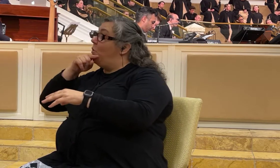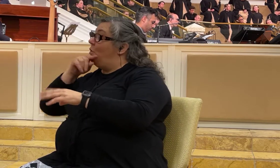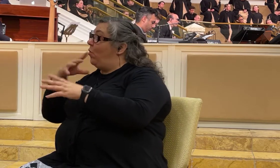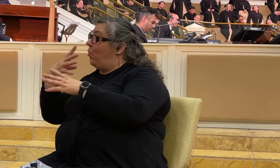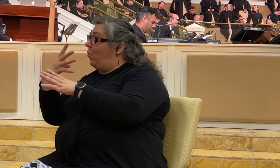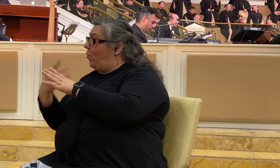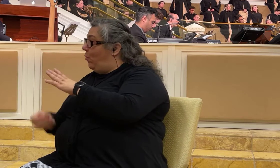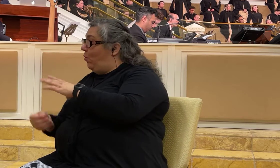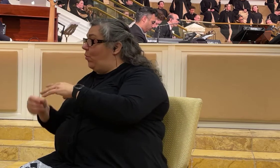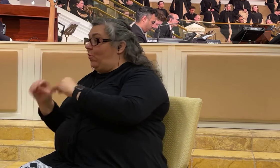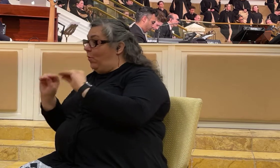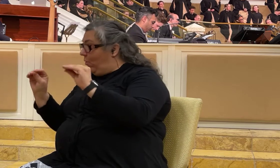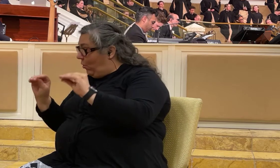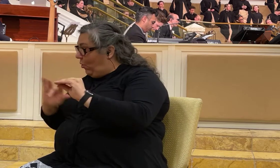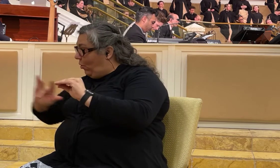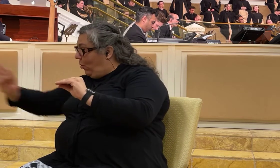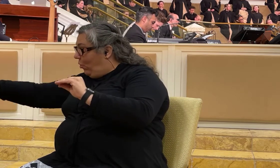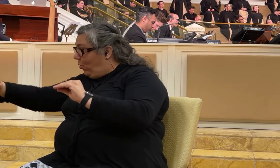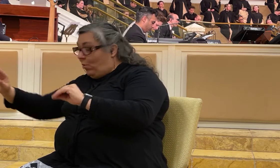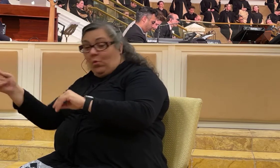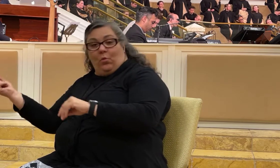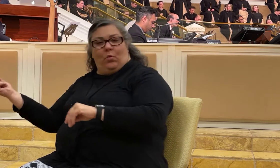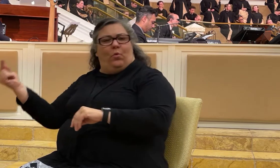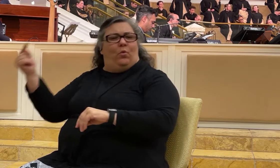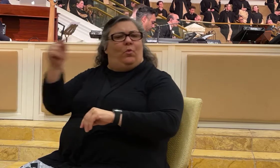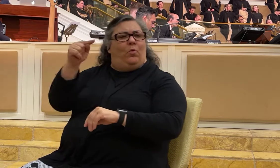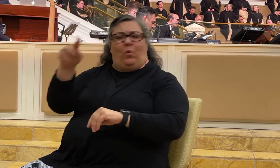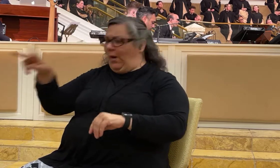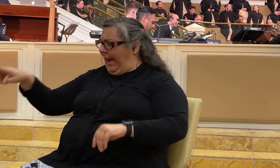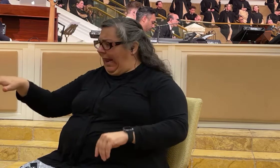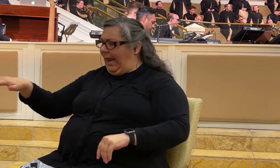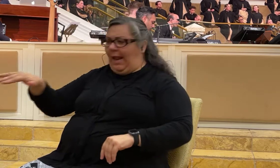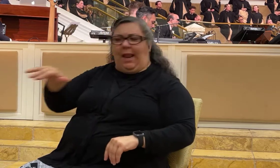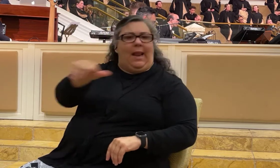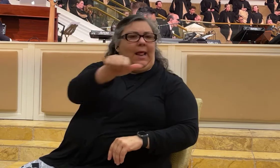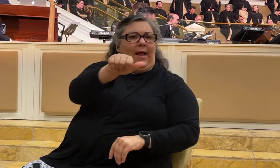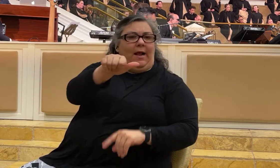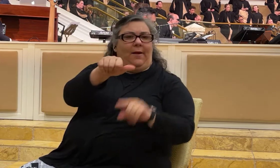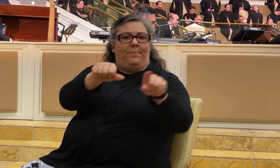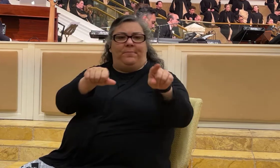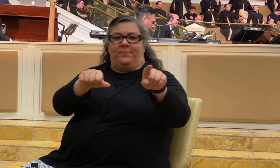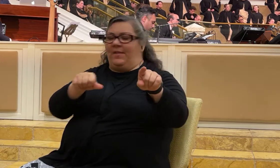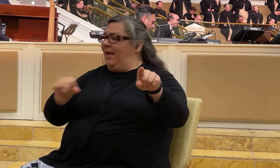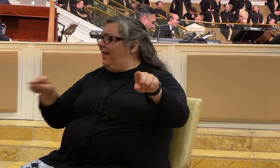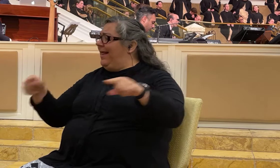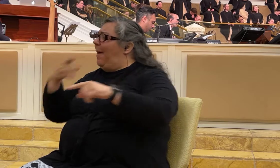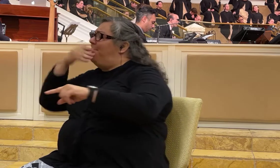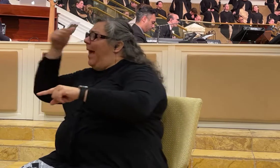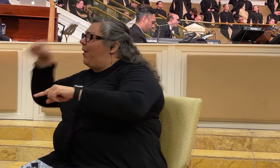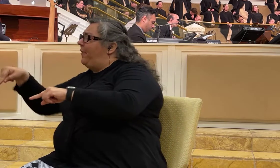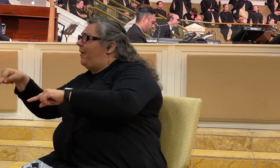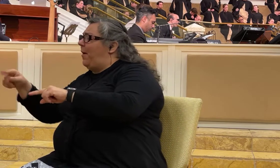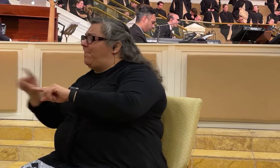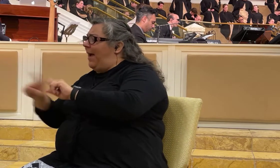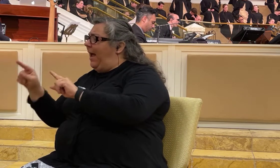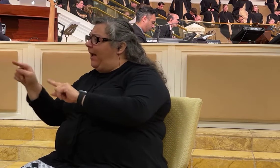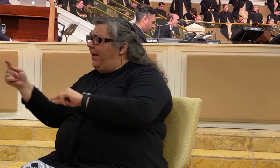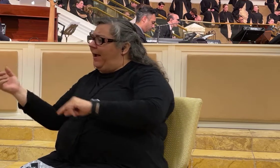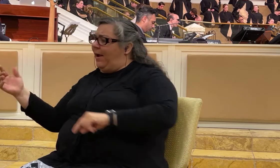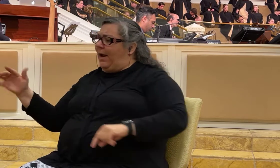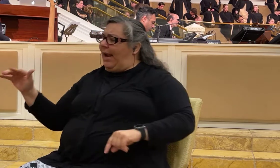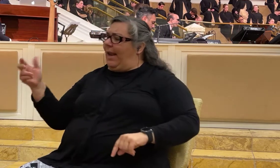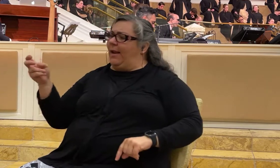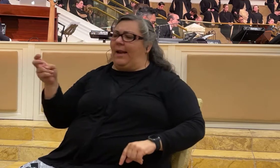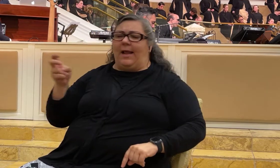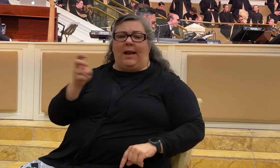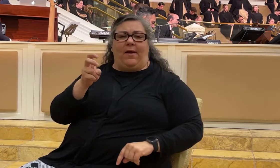Egypt, you have left the better for the lesser. And I, when you say leave, what do you mean, Moses? I mean, when you